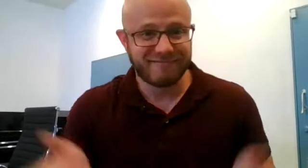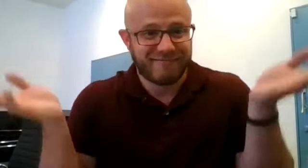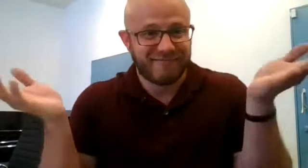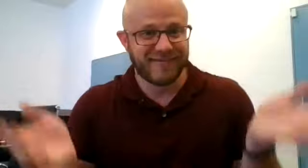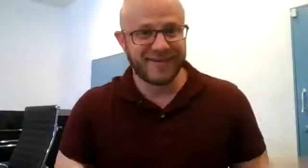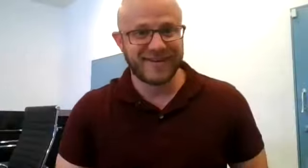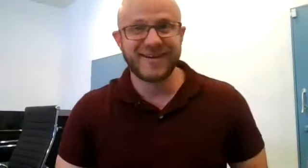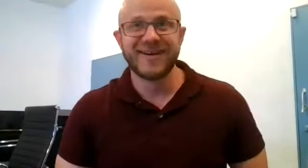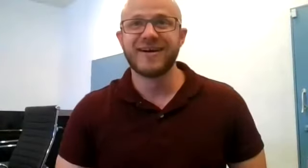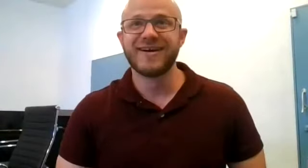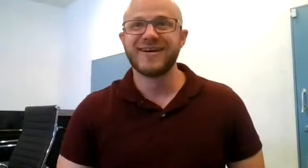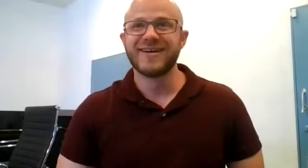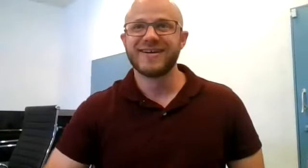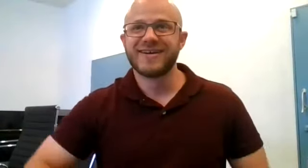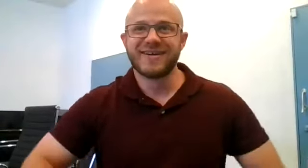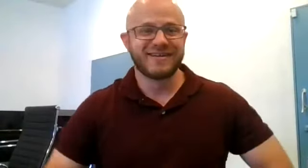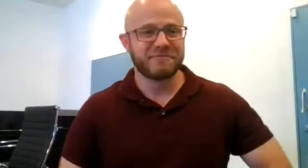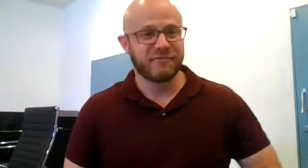Sorry, interpreter's laughing.